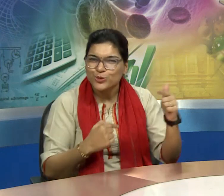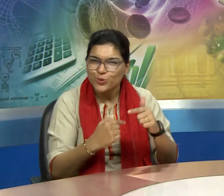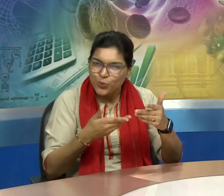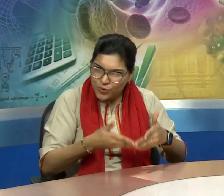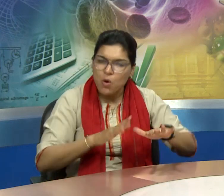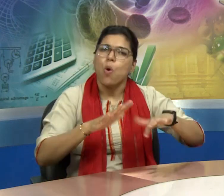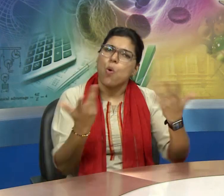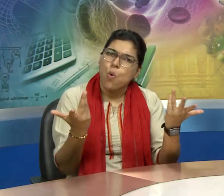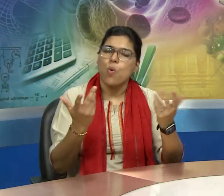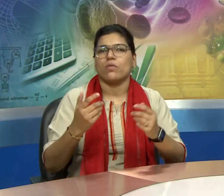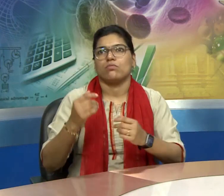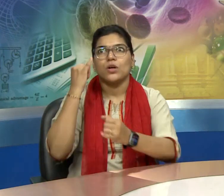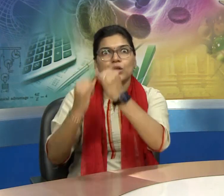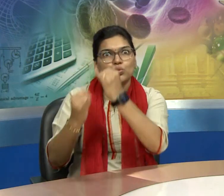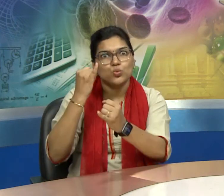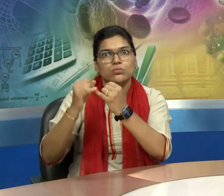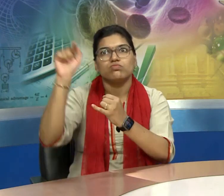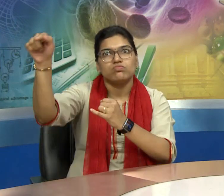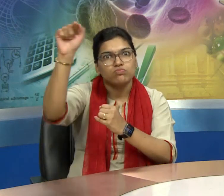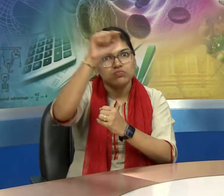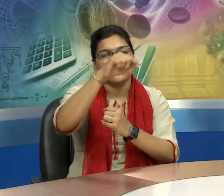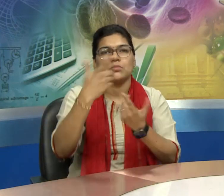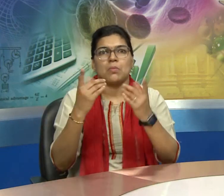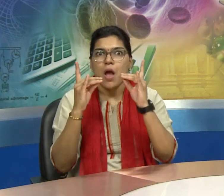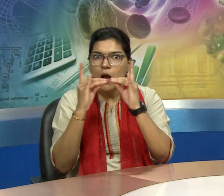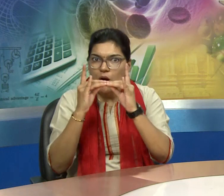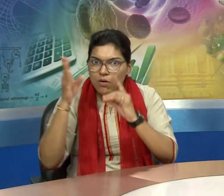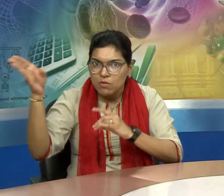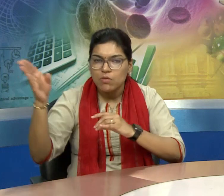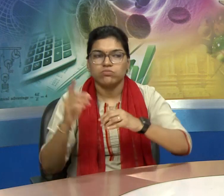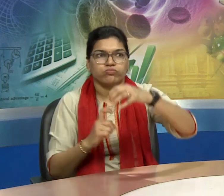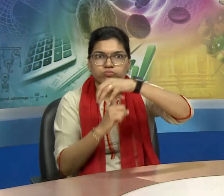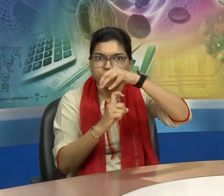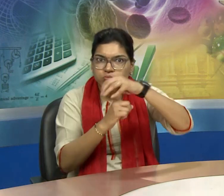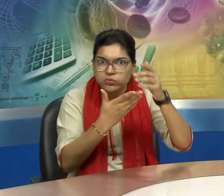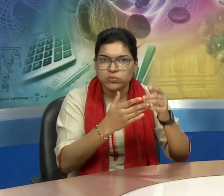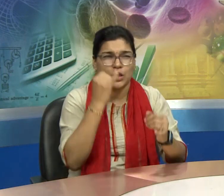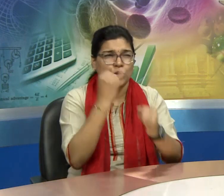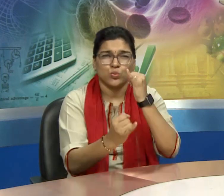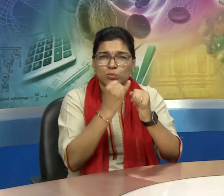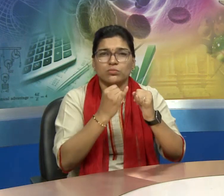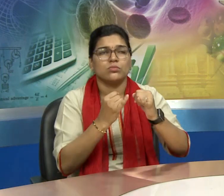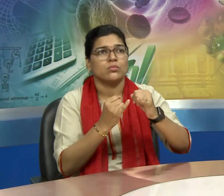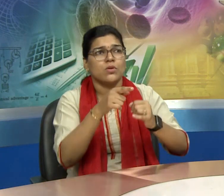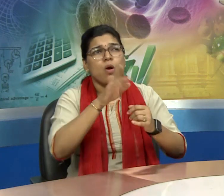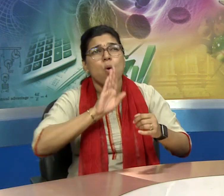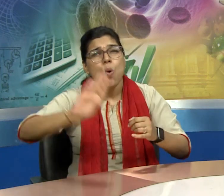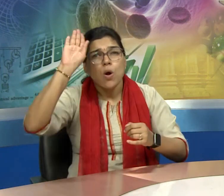other institute or some other famous places, they have their information printed